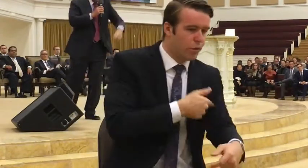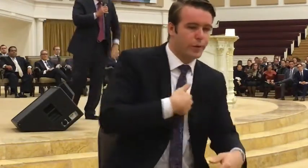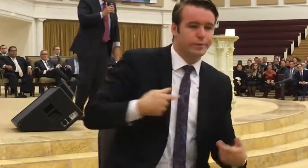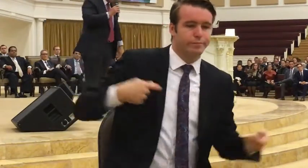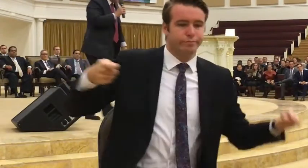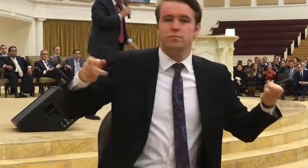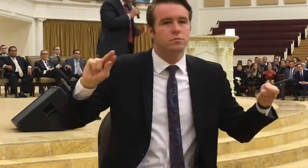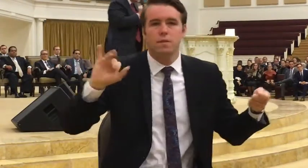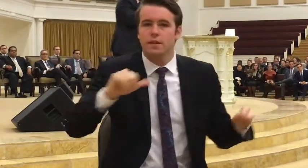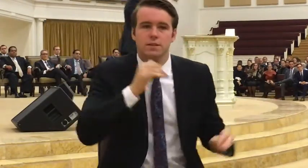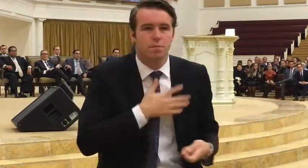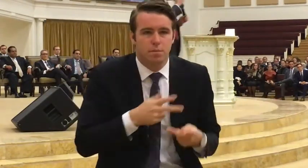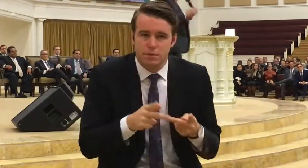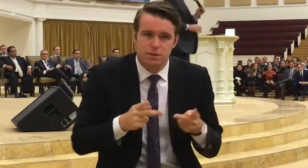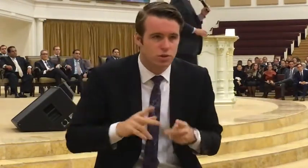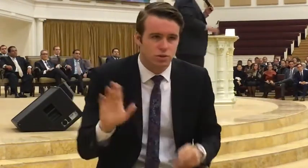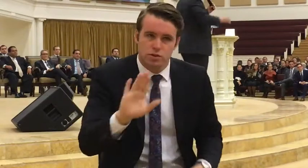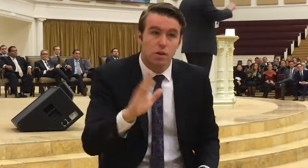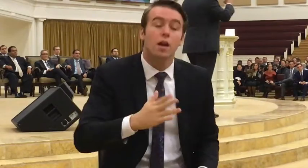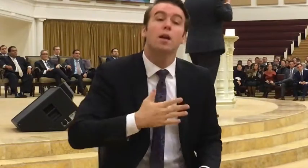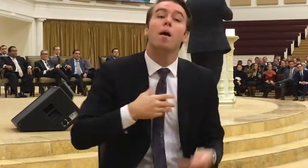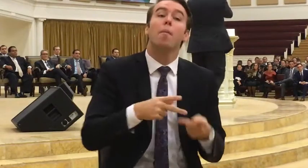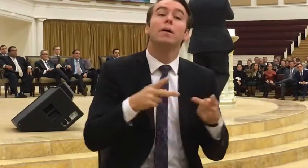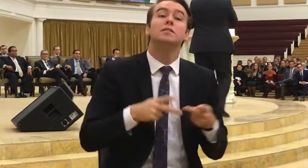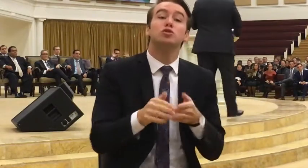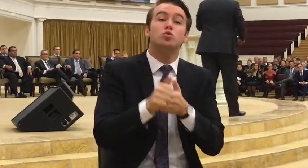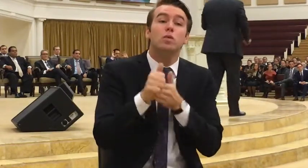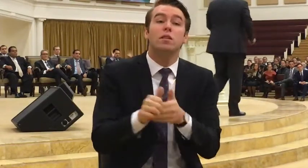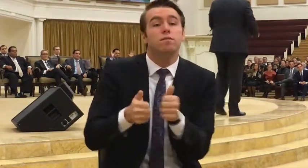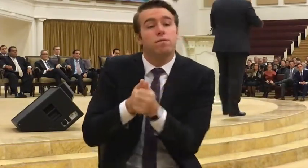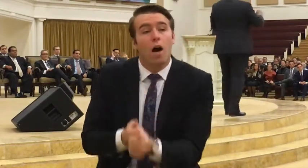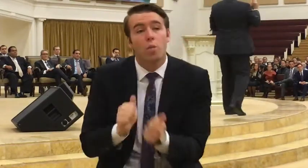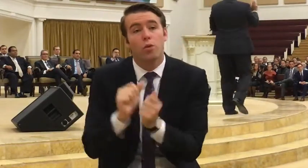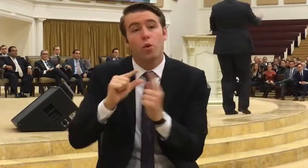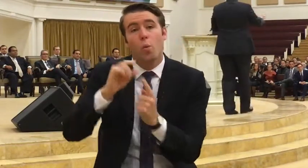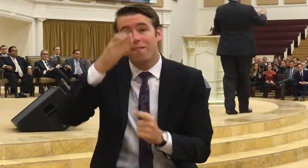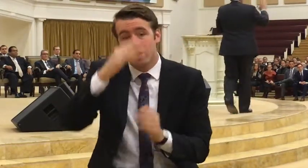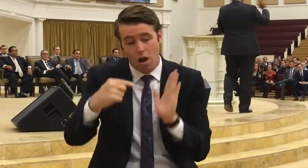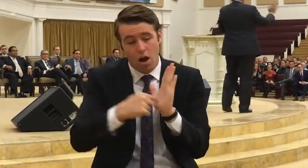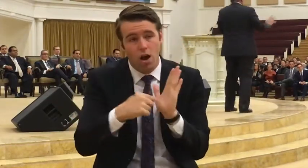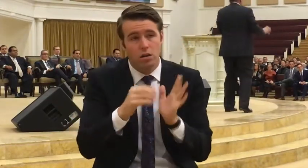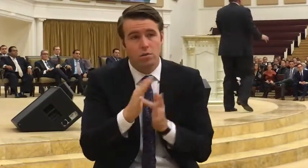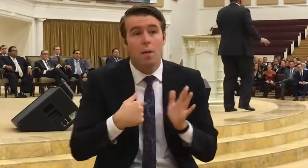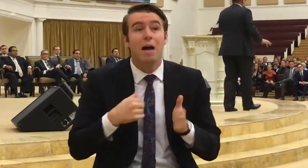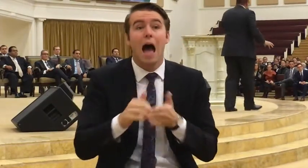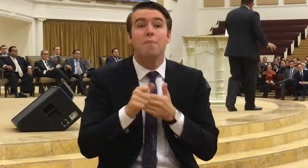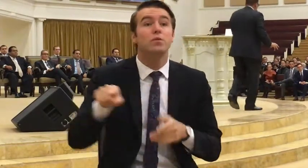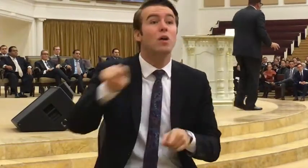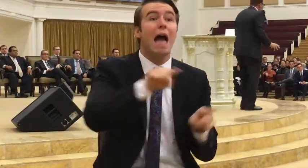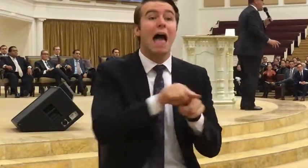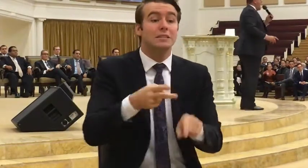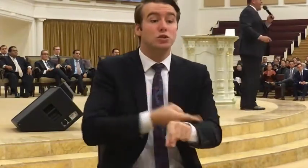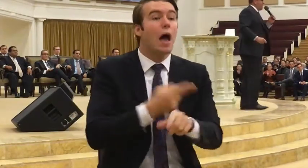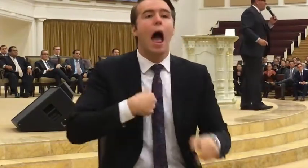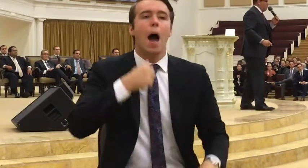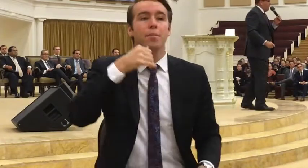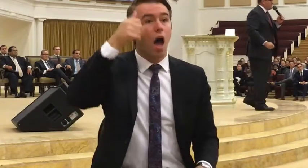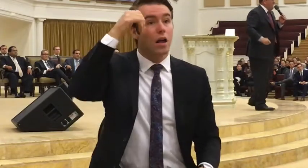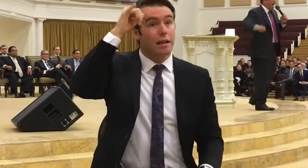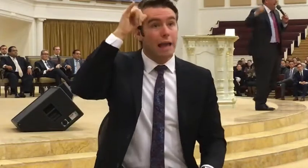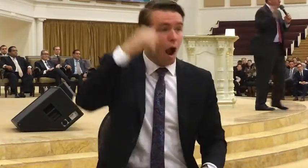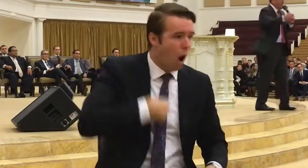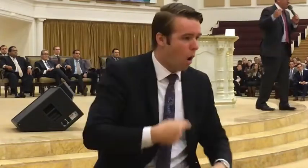and rule. No, that's not the way it is. I am to lead according to the Word of God. I'm to lead you as sheep. I'm not a cattle driver. I don't